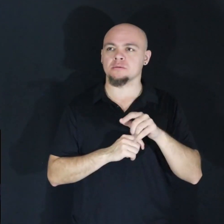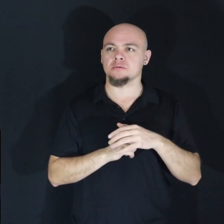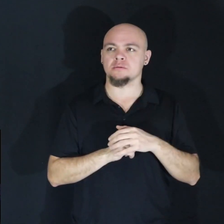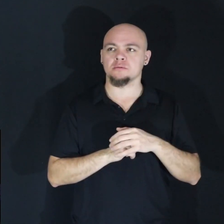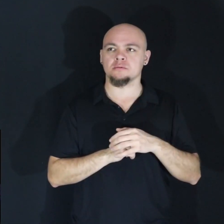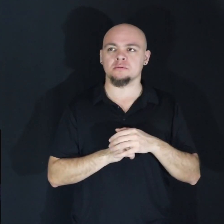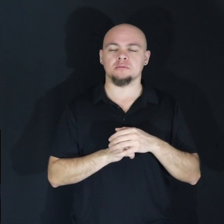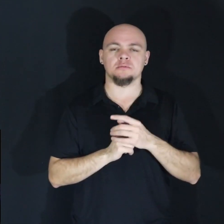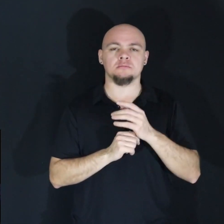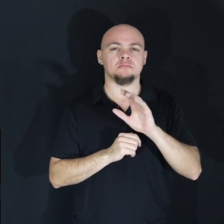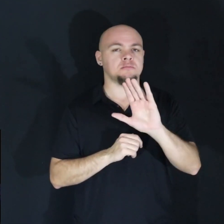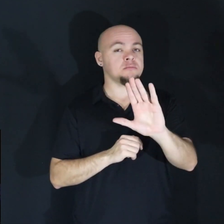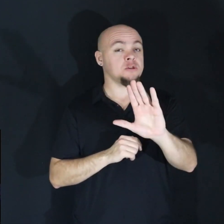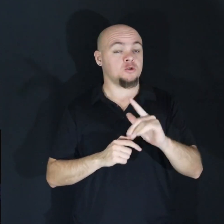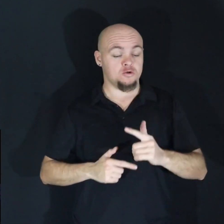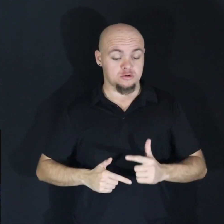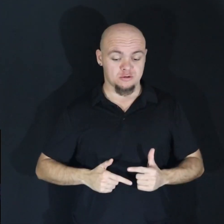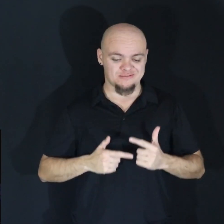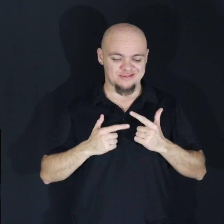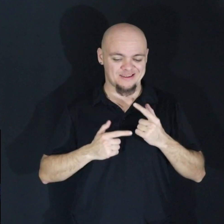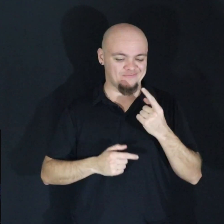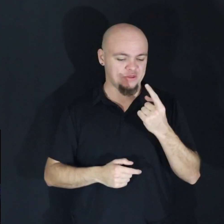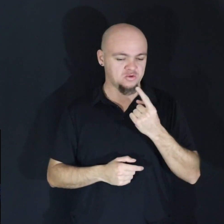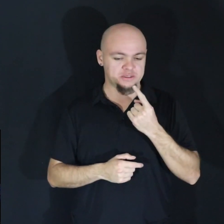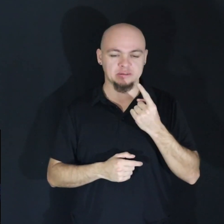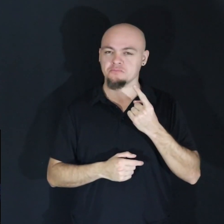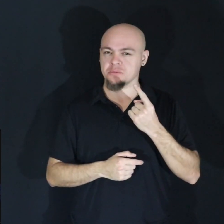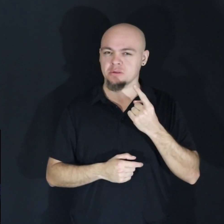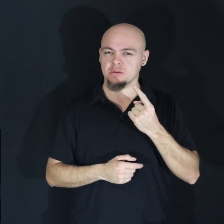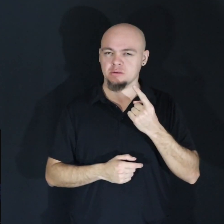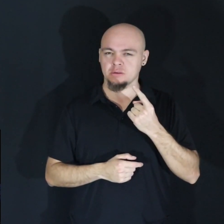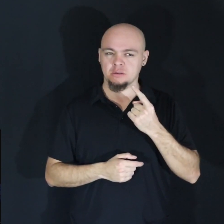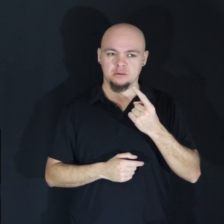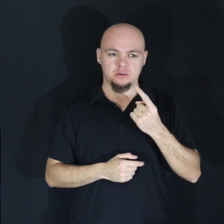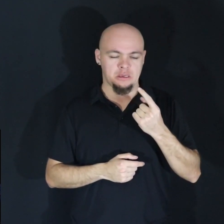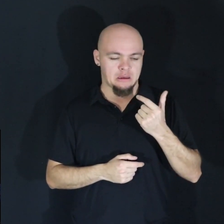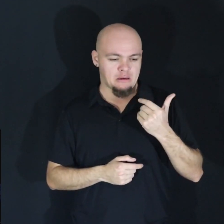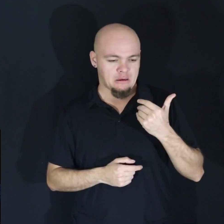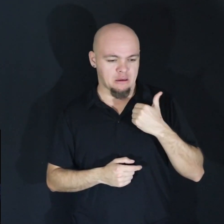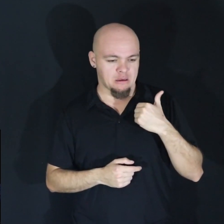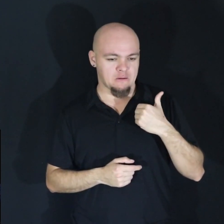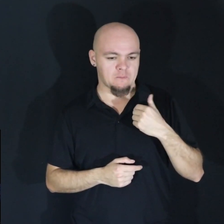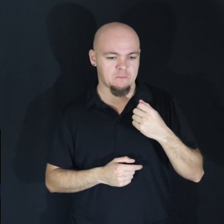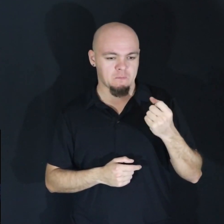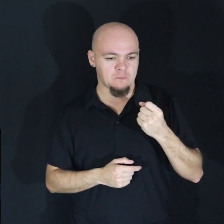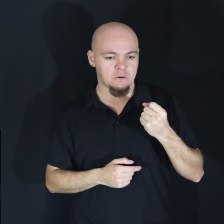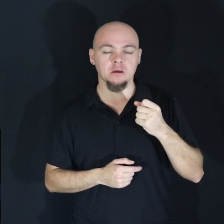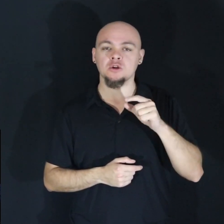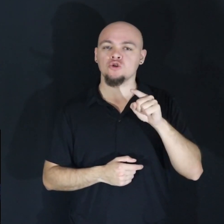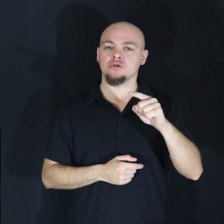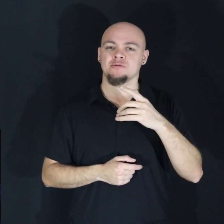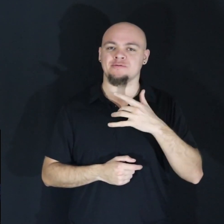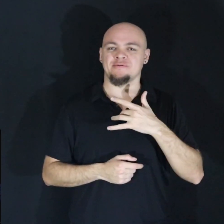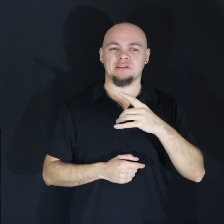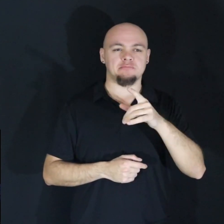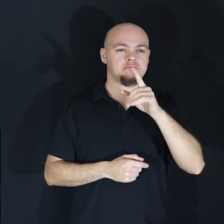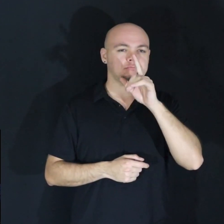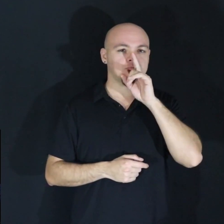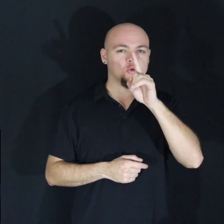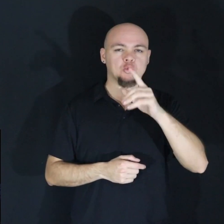is there something in your life that you believe you need to possess to make you truly